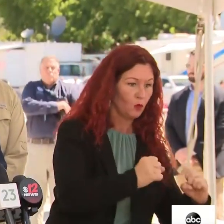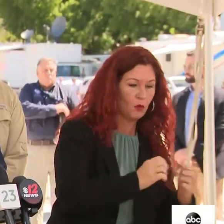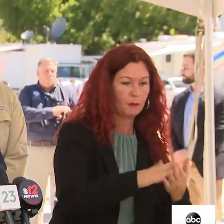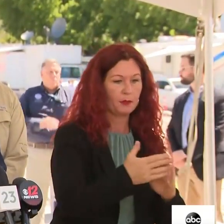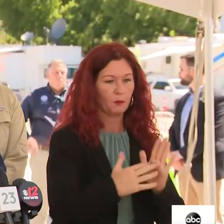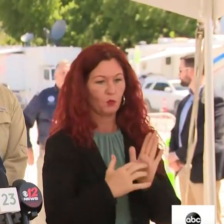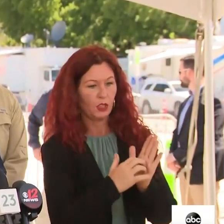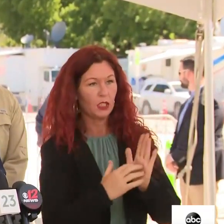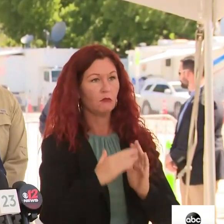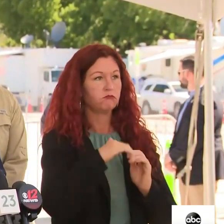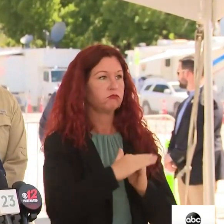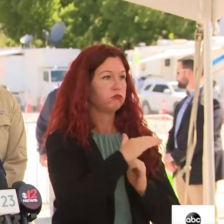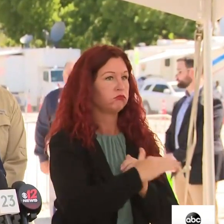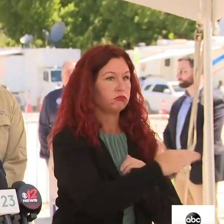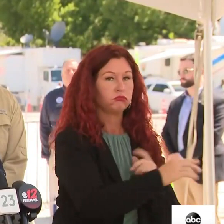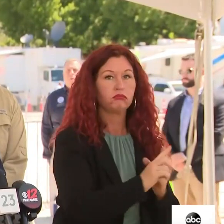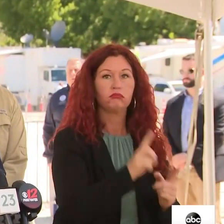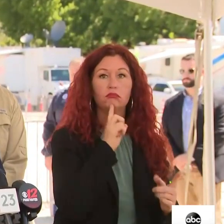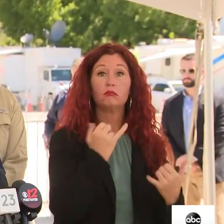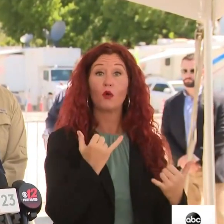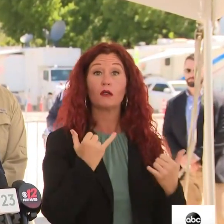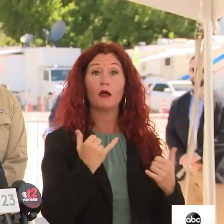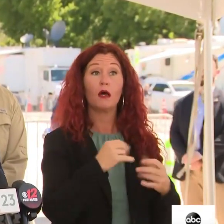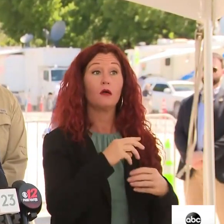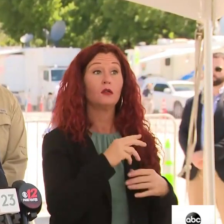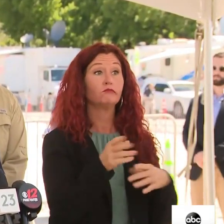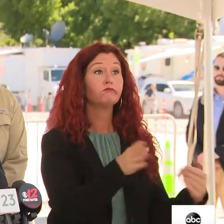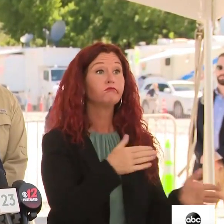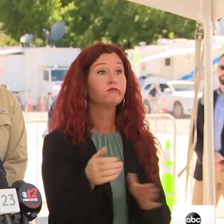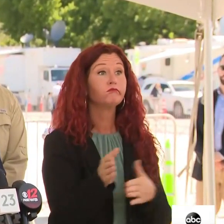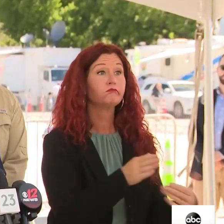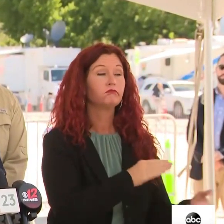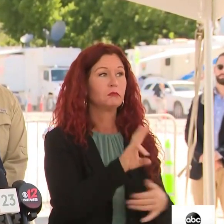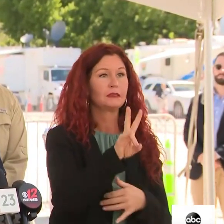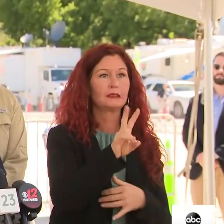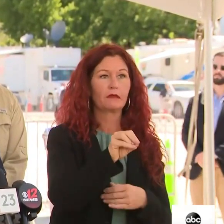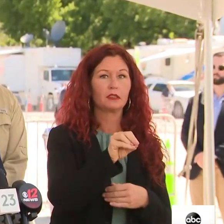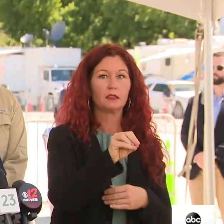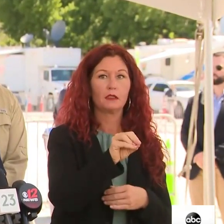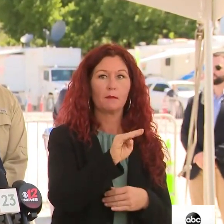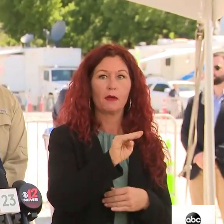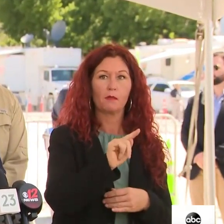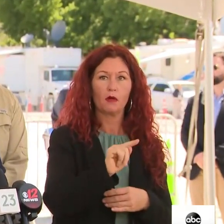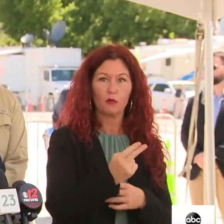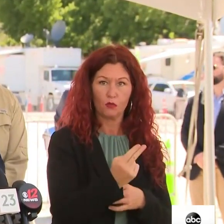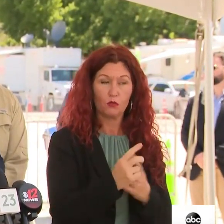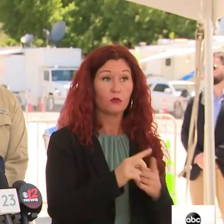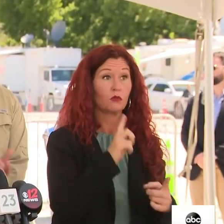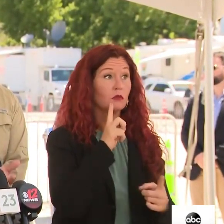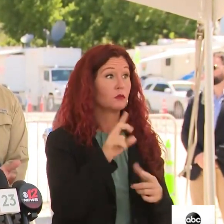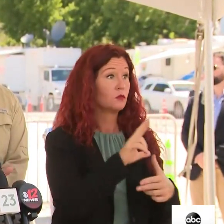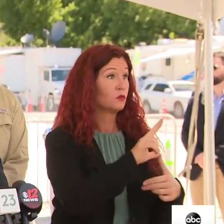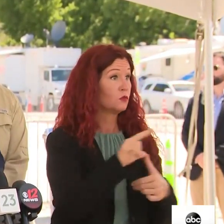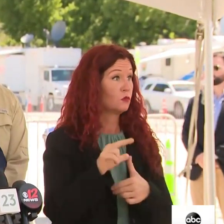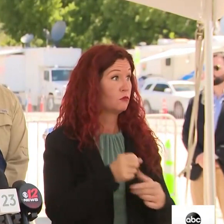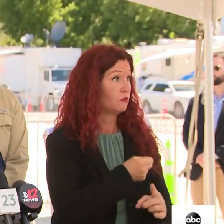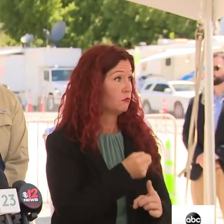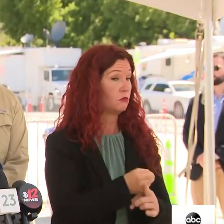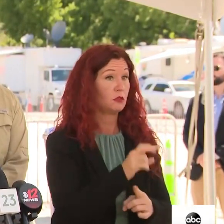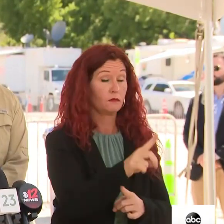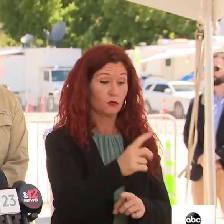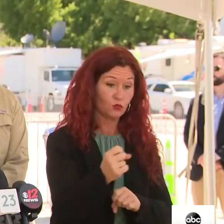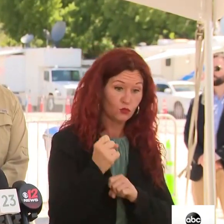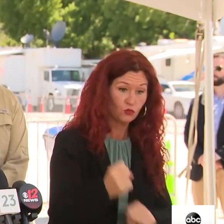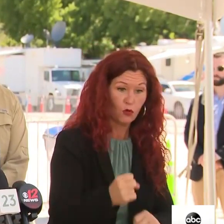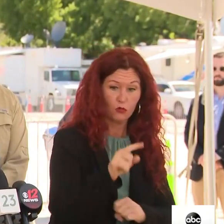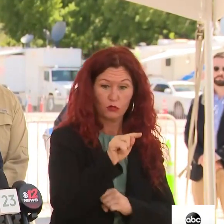So there's about 70 mile per hour sustained winds that have been registered. Now, the impacts from the storm, whether it's a strong tropical storm or a